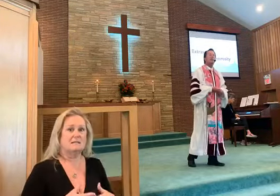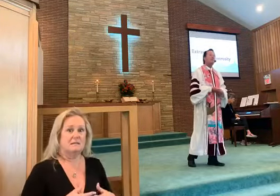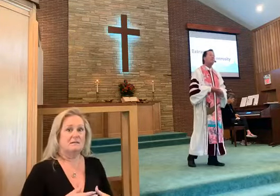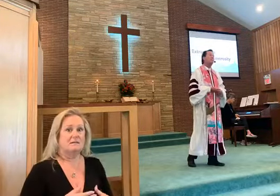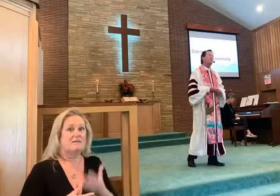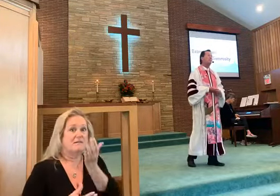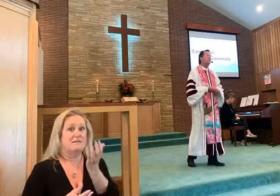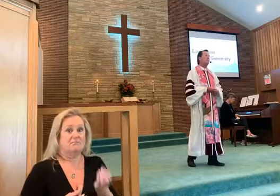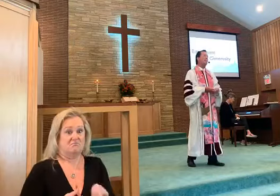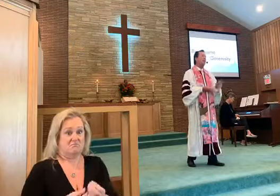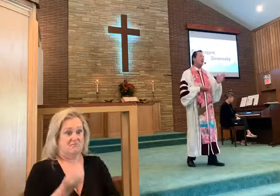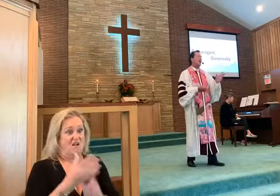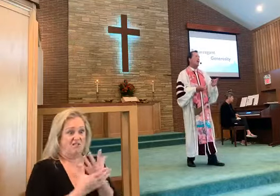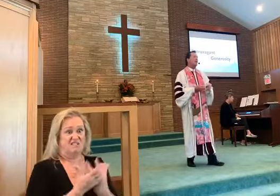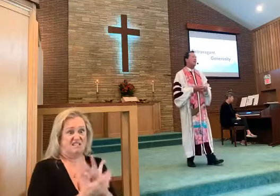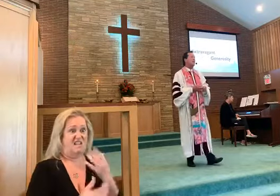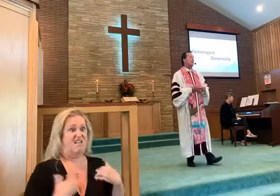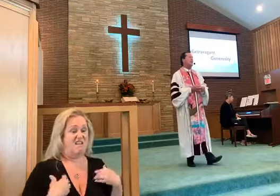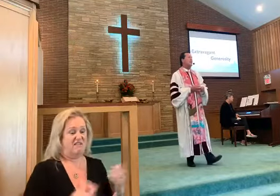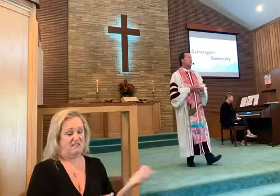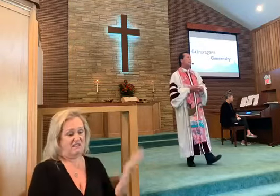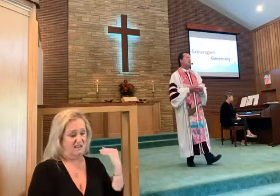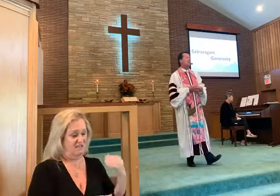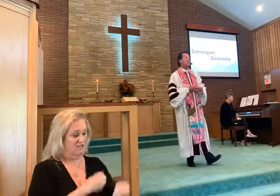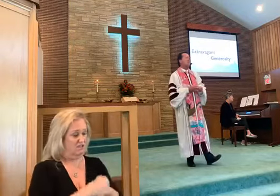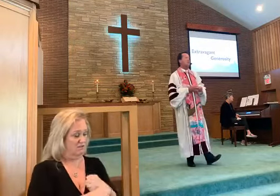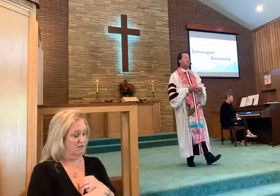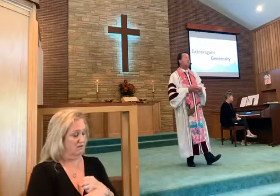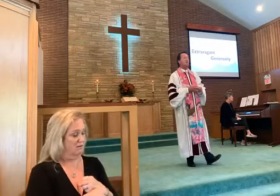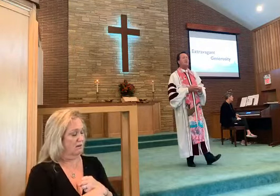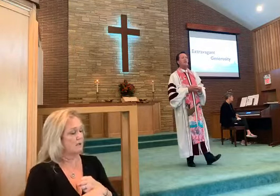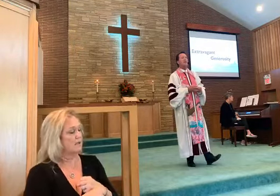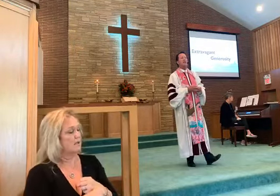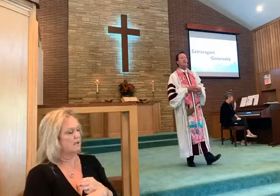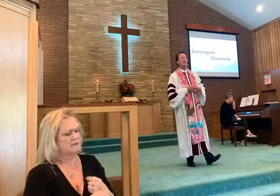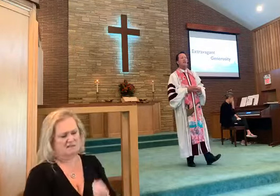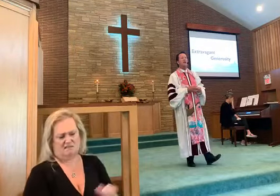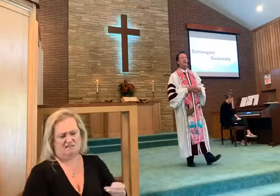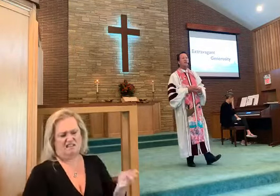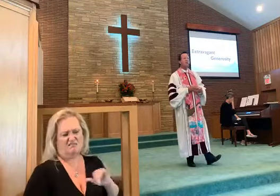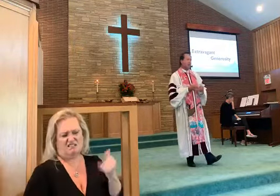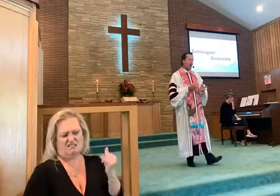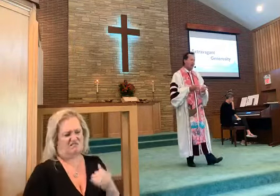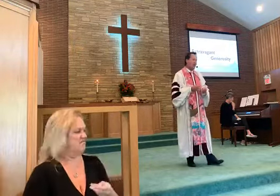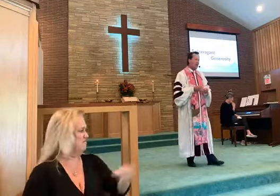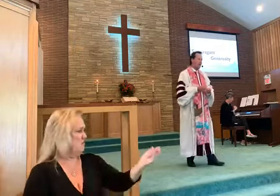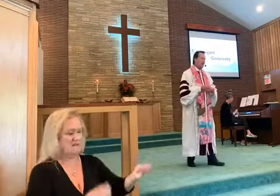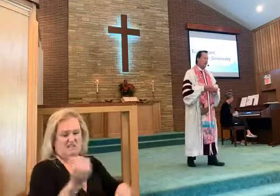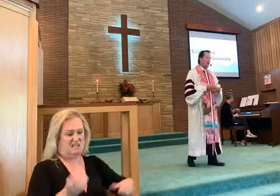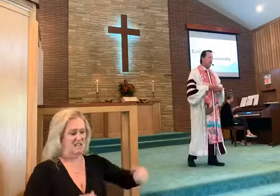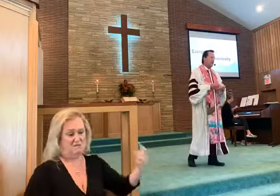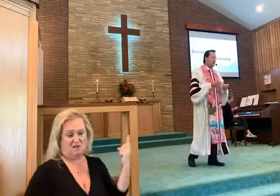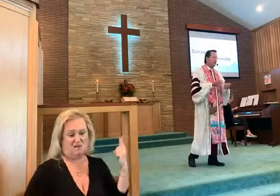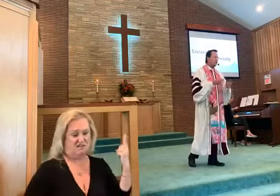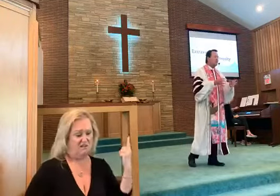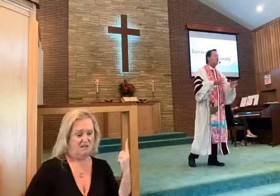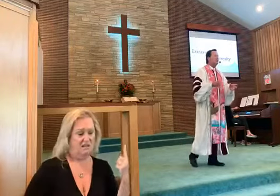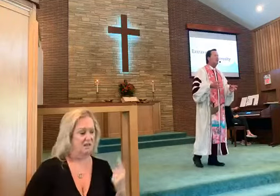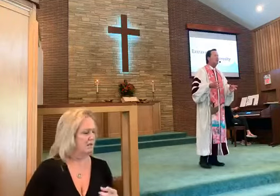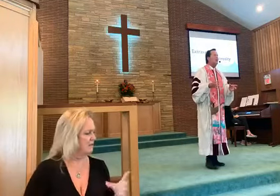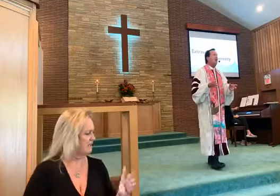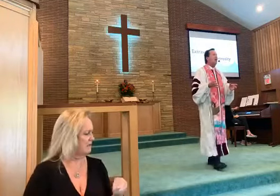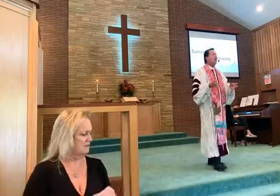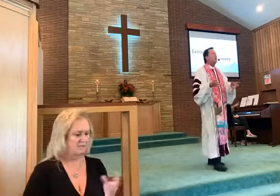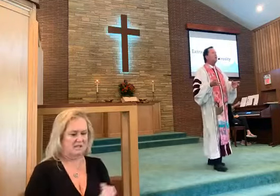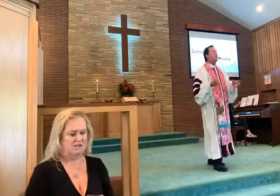in the coming year. And I don't think that most farmers just throw that seed anywhere. They go out and they do something to